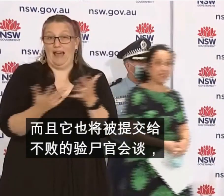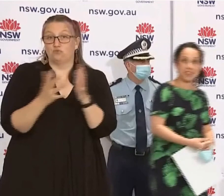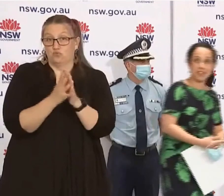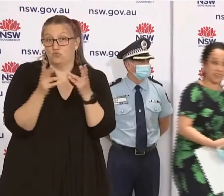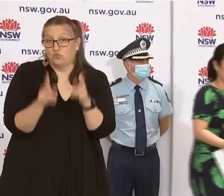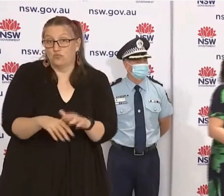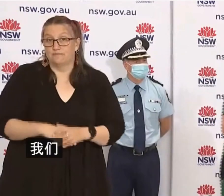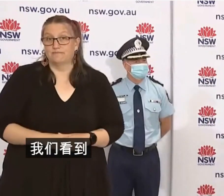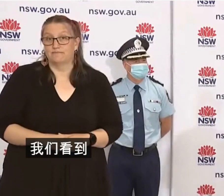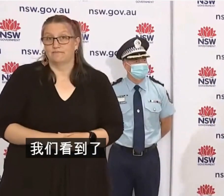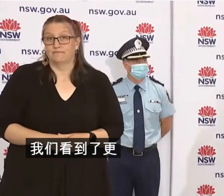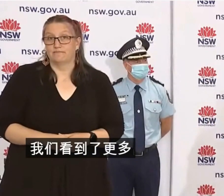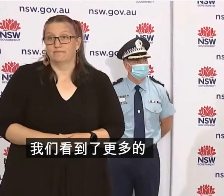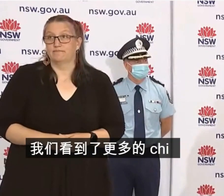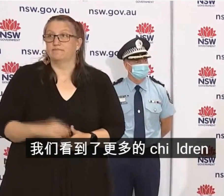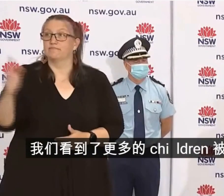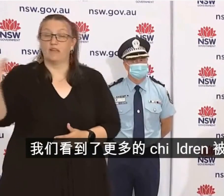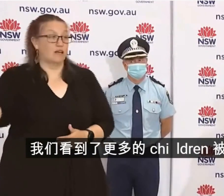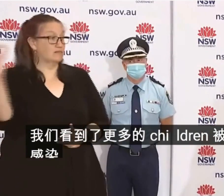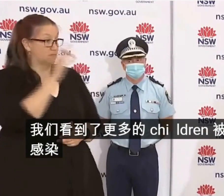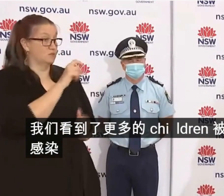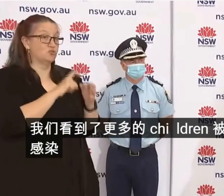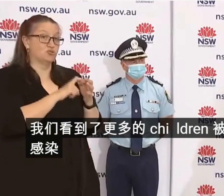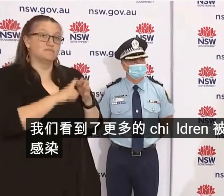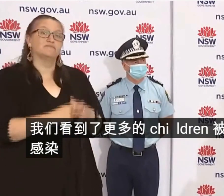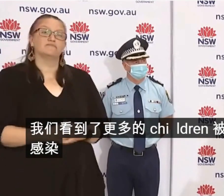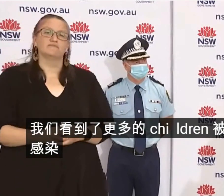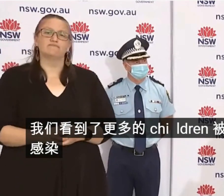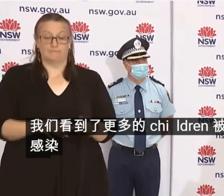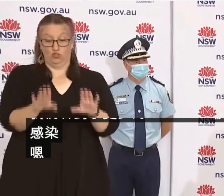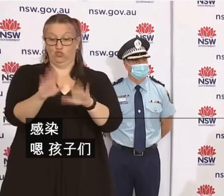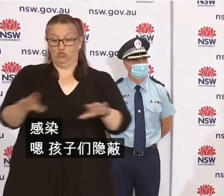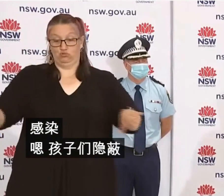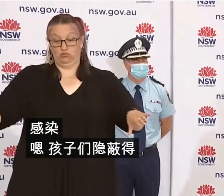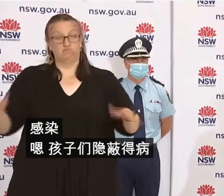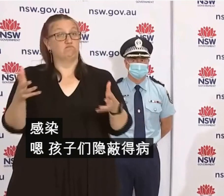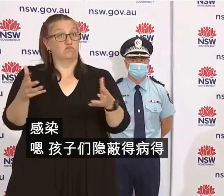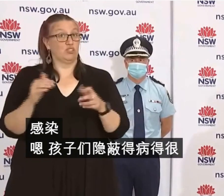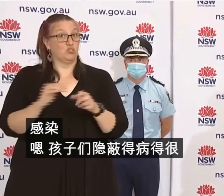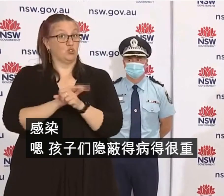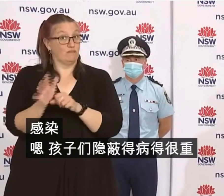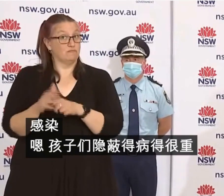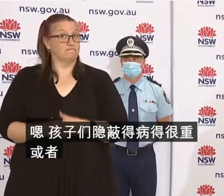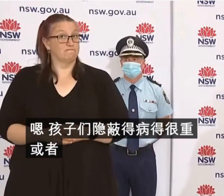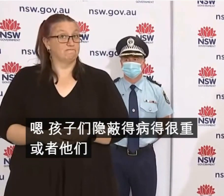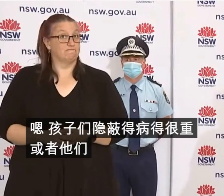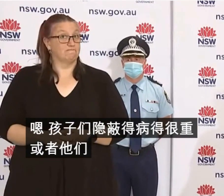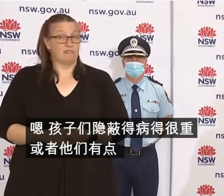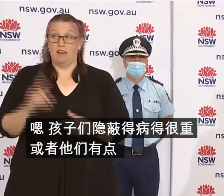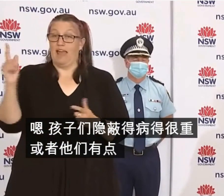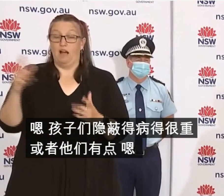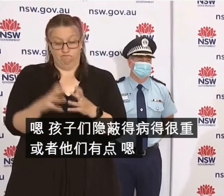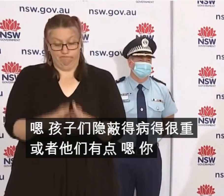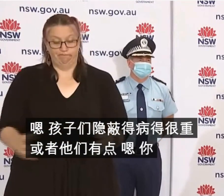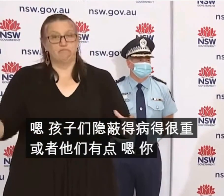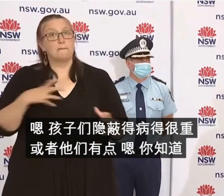in terms of children, we're seeing a lot more children being infected. Are children getting quite sick with COVID, or